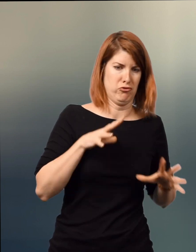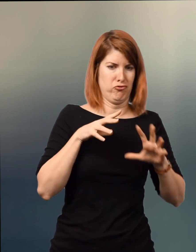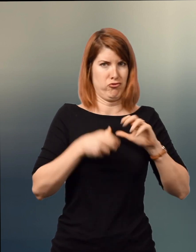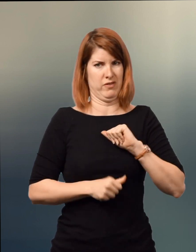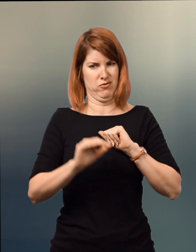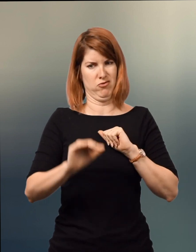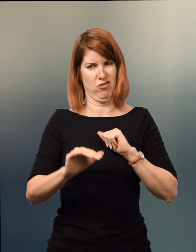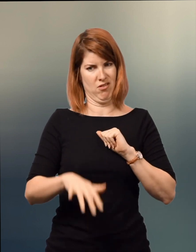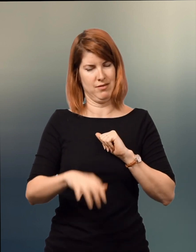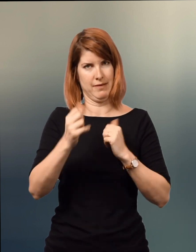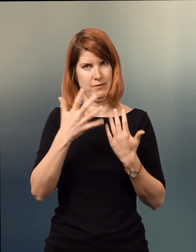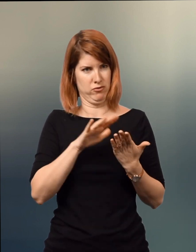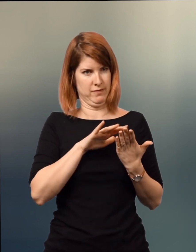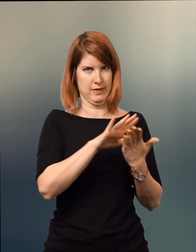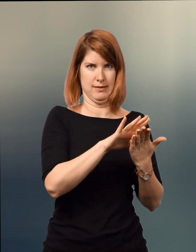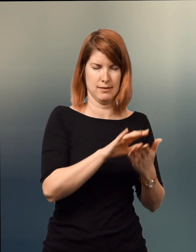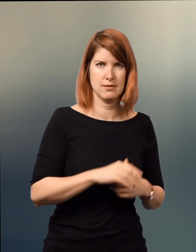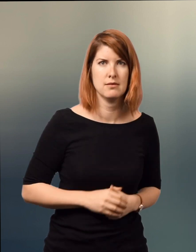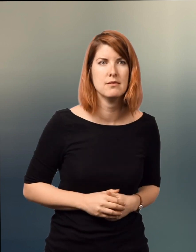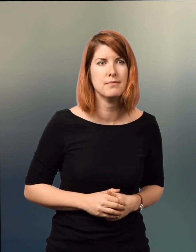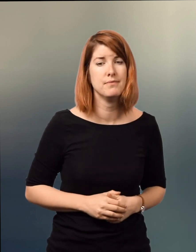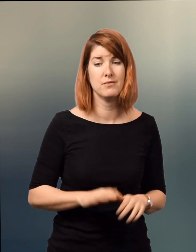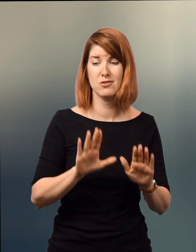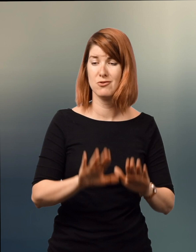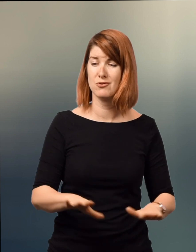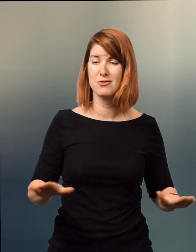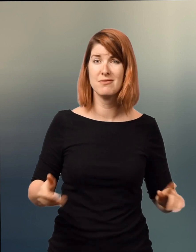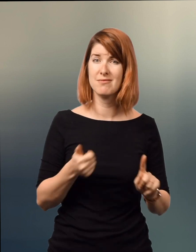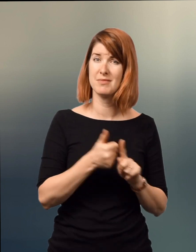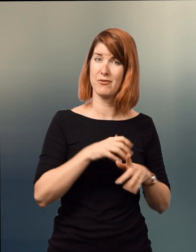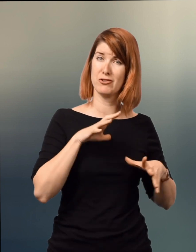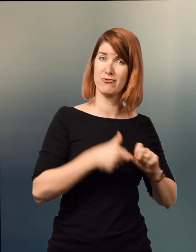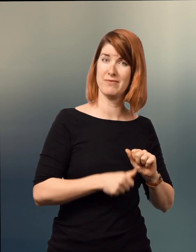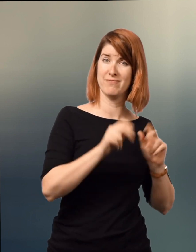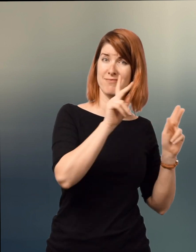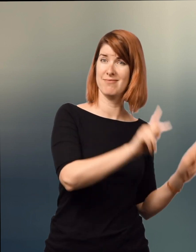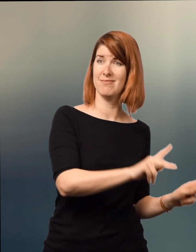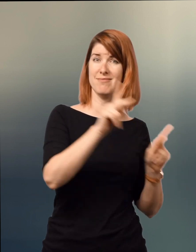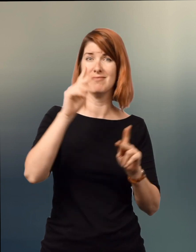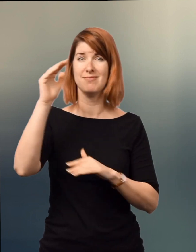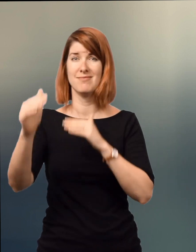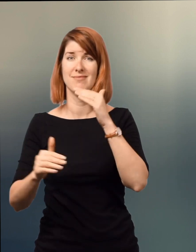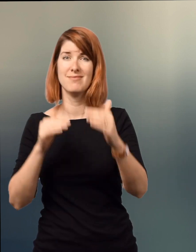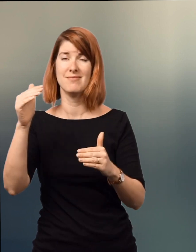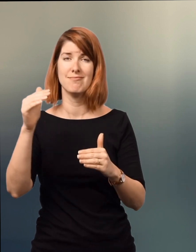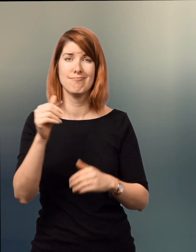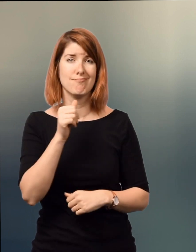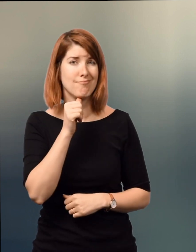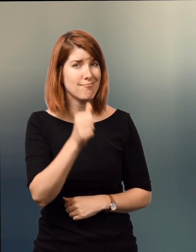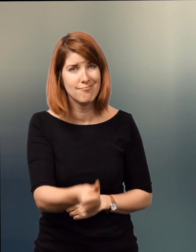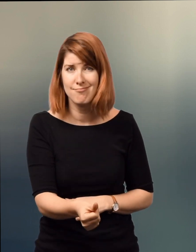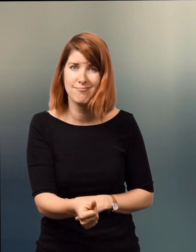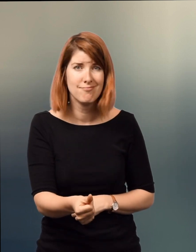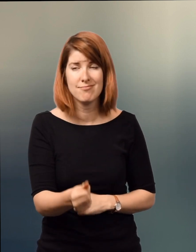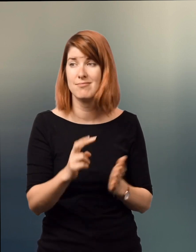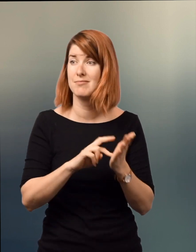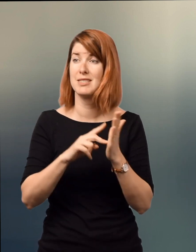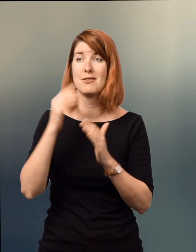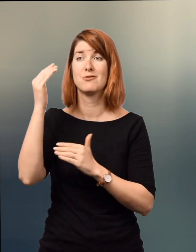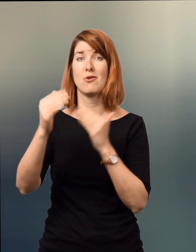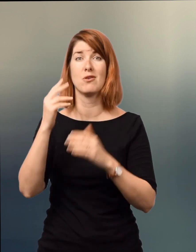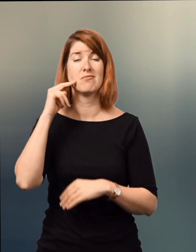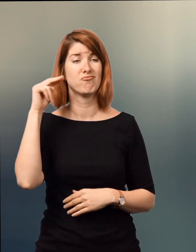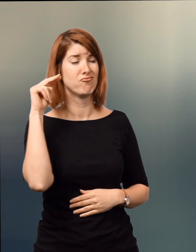often faces an adopted child. Because children often do not grieve in the same way as adults, we can easily miss